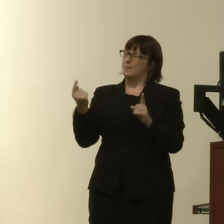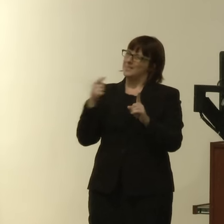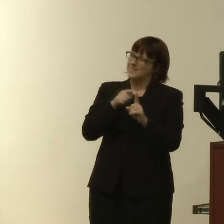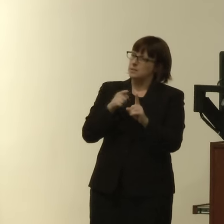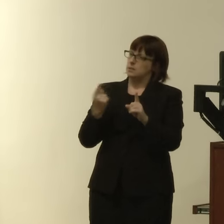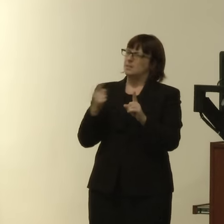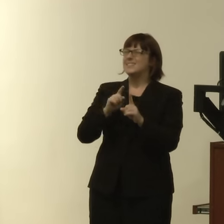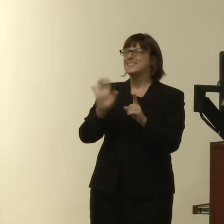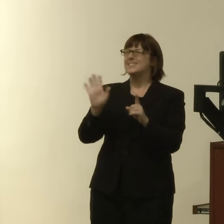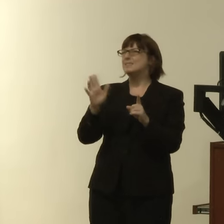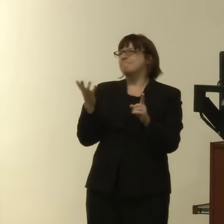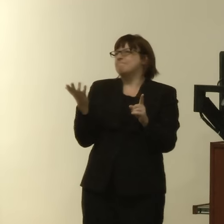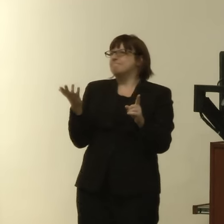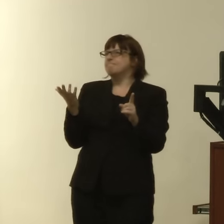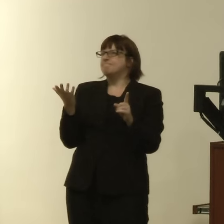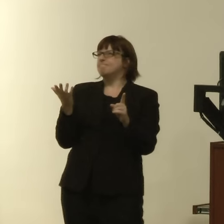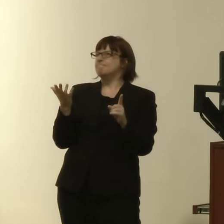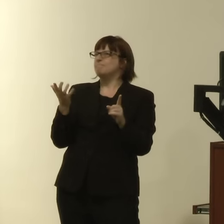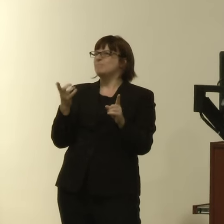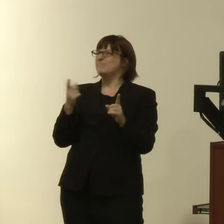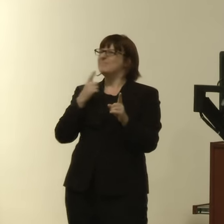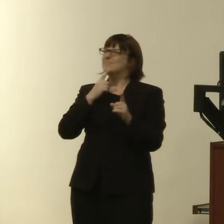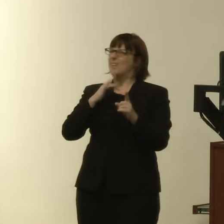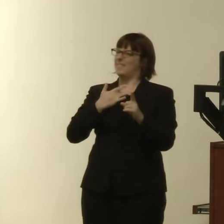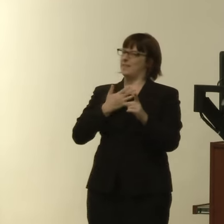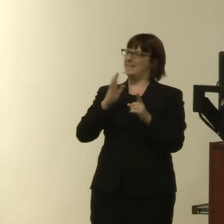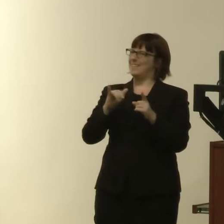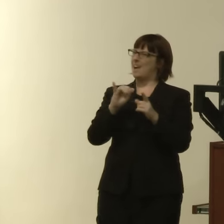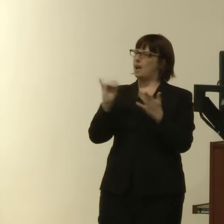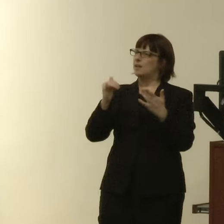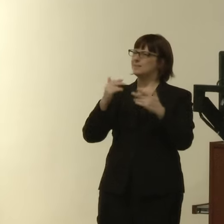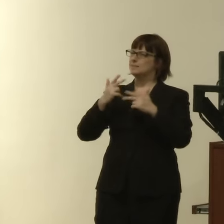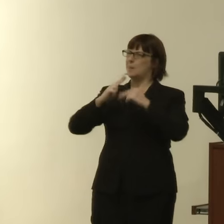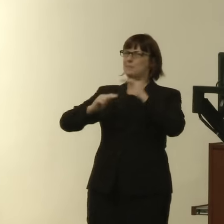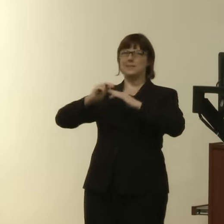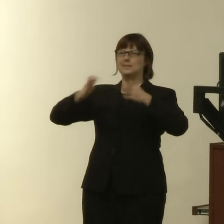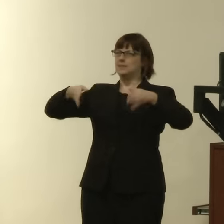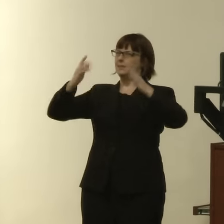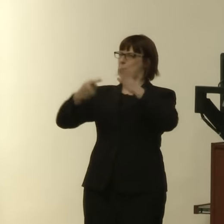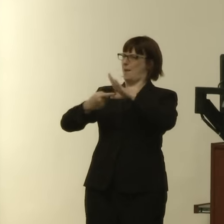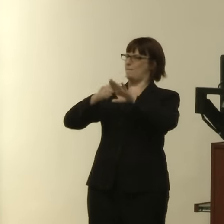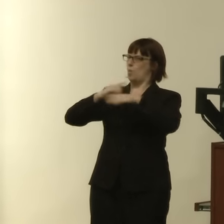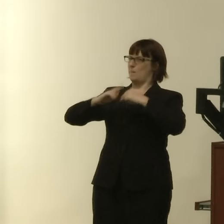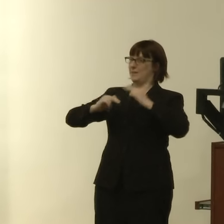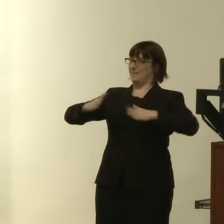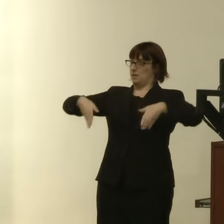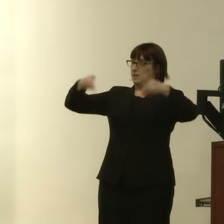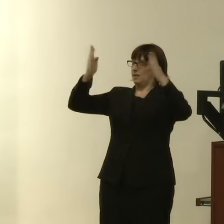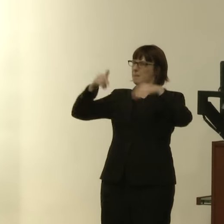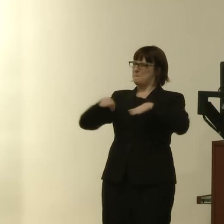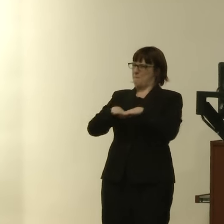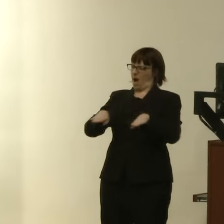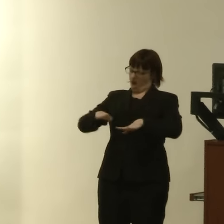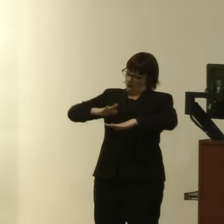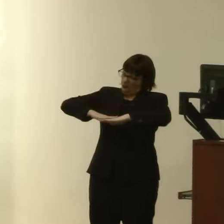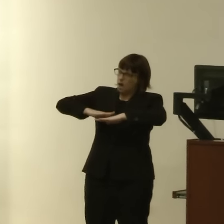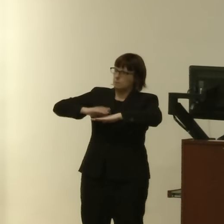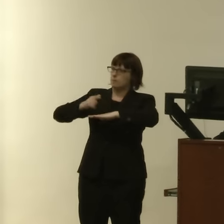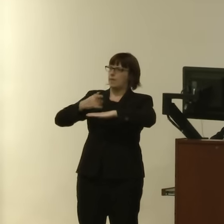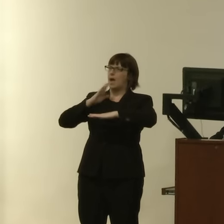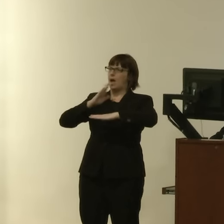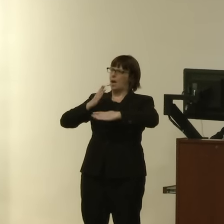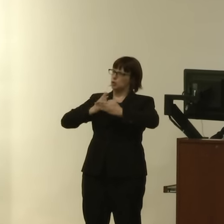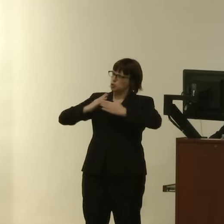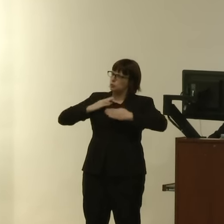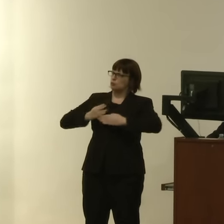like the bottom floor of an edifice that we should all be living in as humans, right? And I go